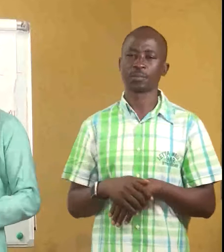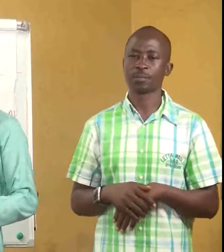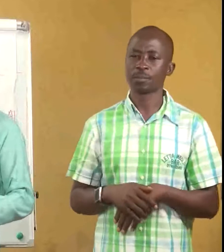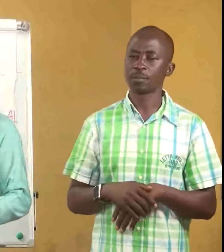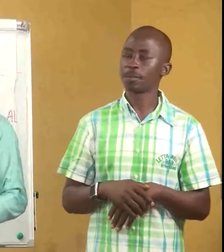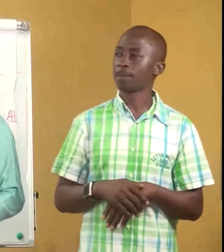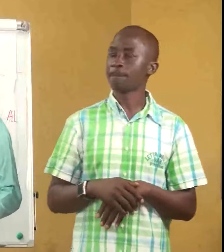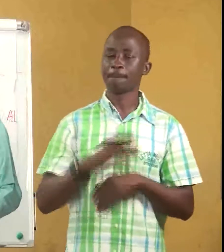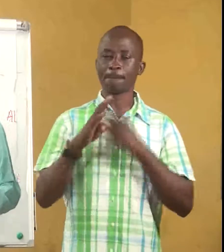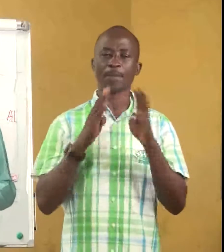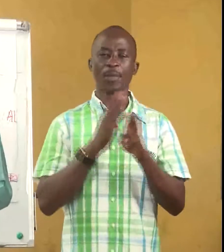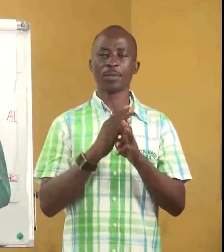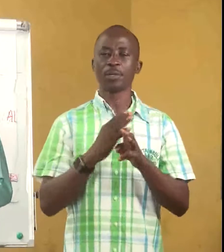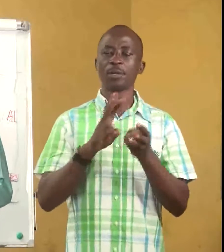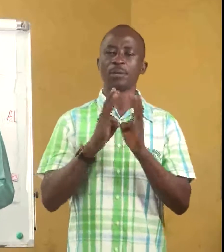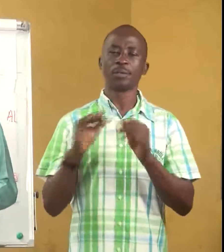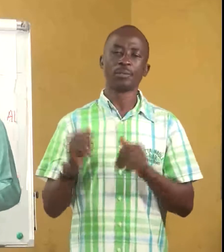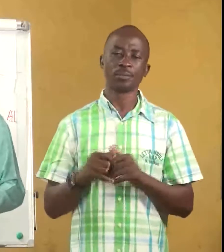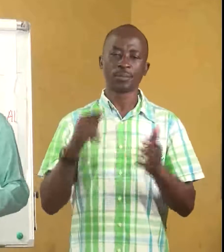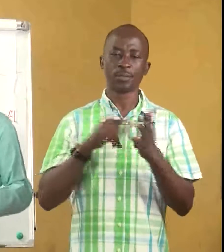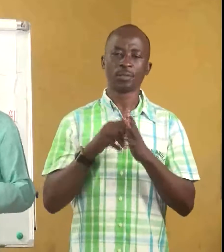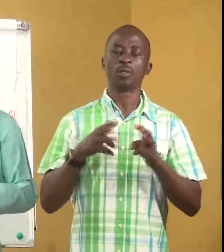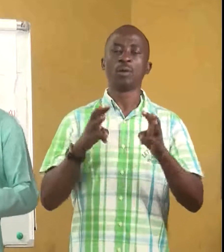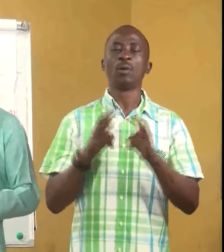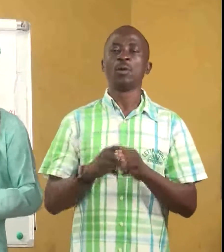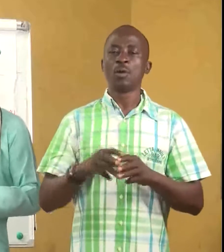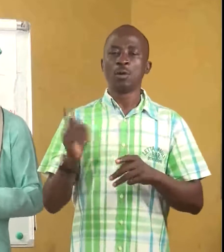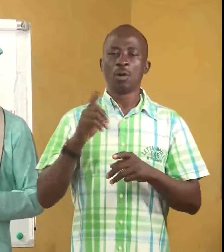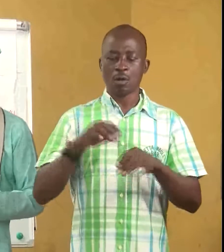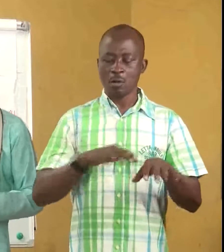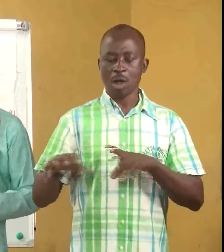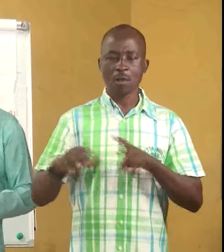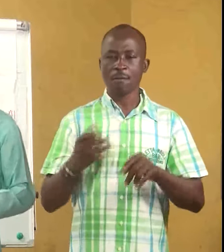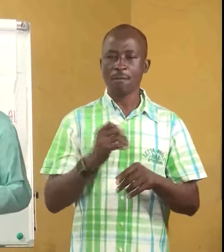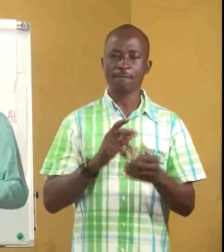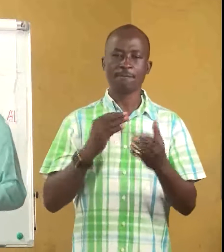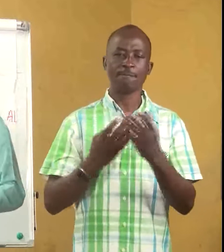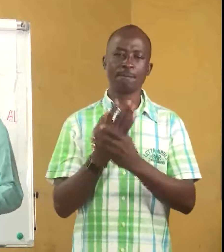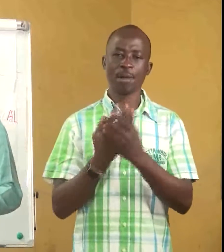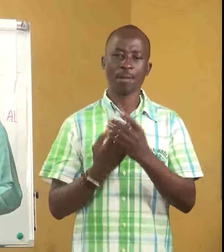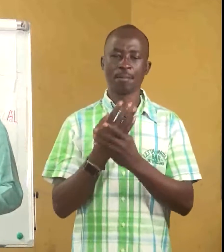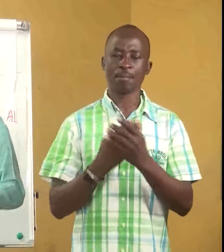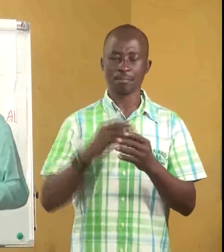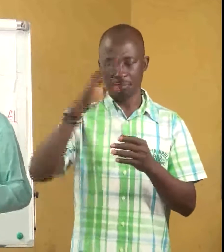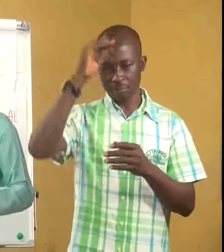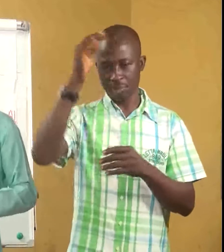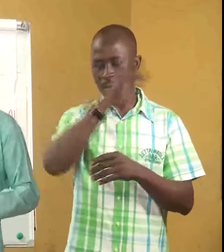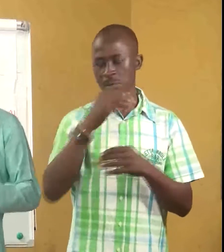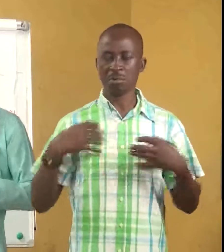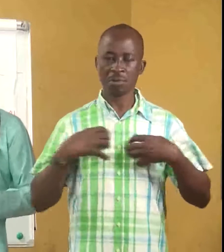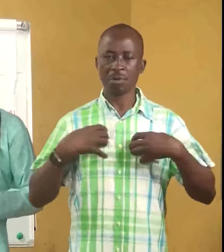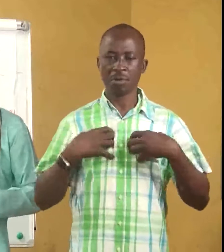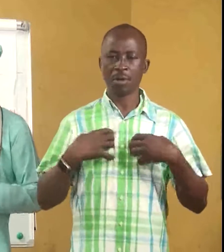weathering. This is the process by which the activities of plants, man, and